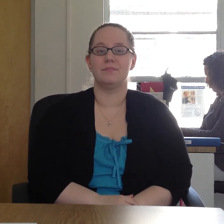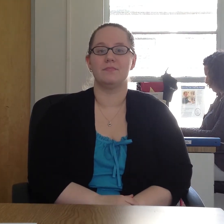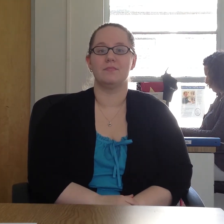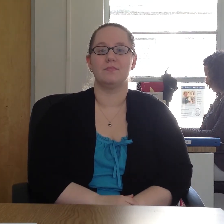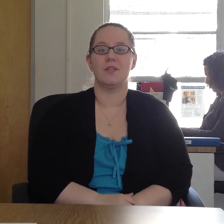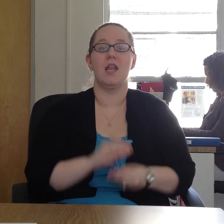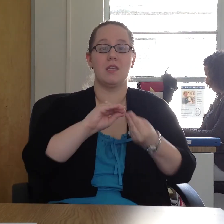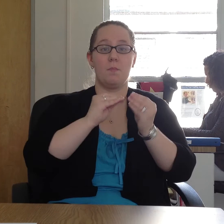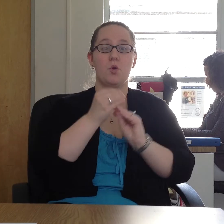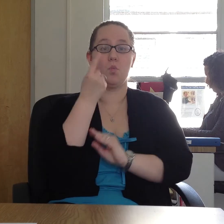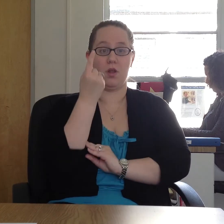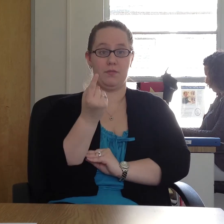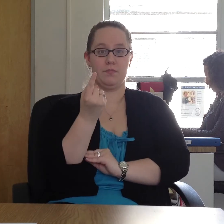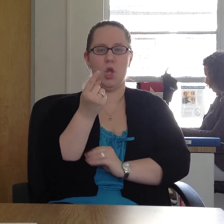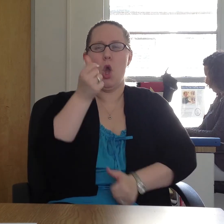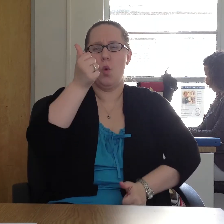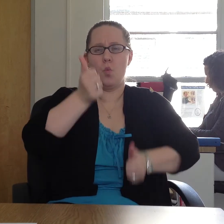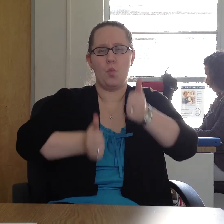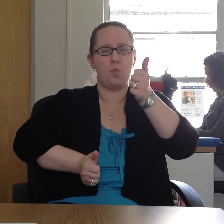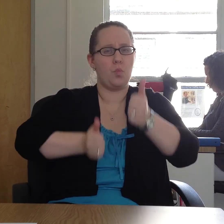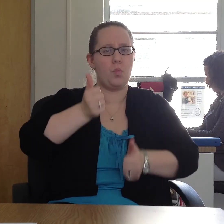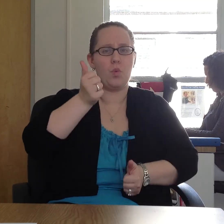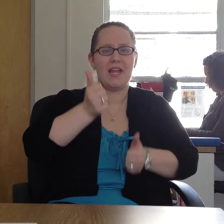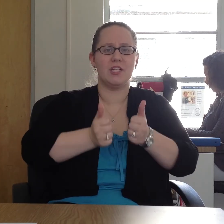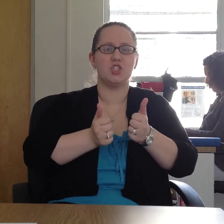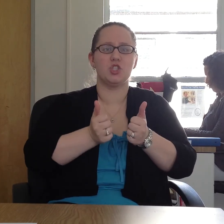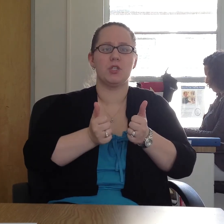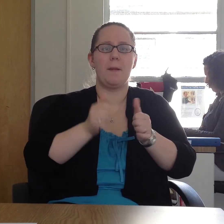Which of the following bacteria cause spoilage of food?